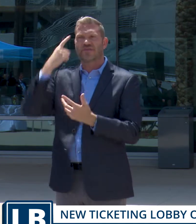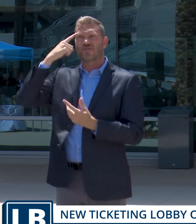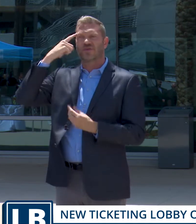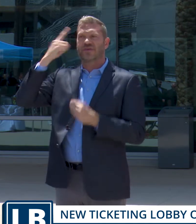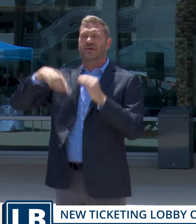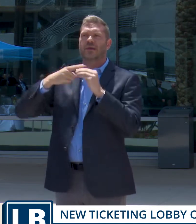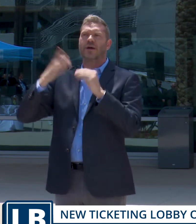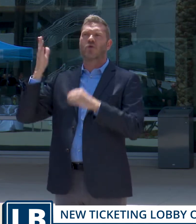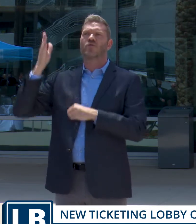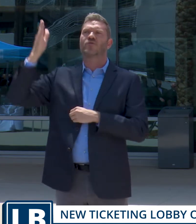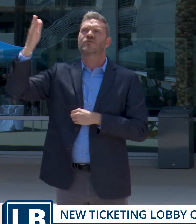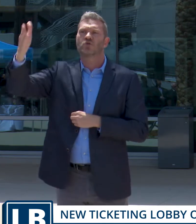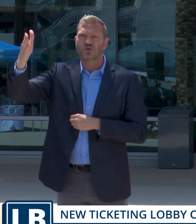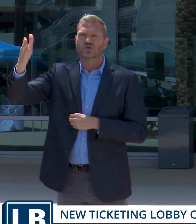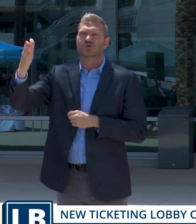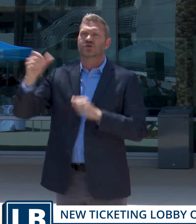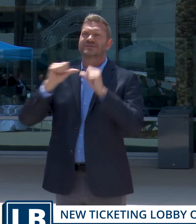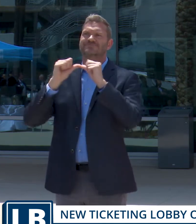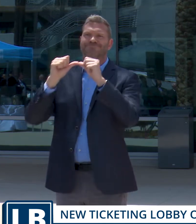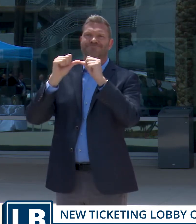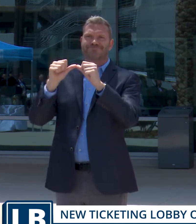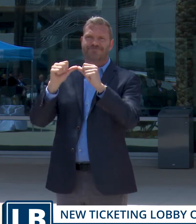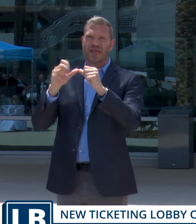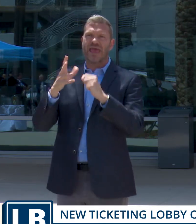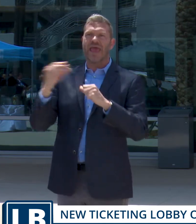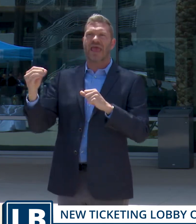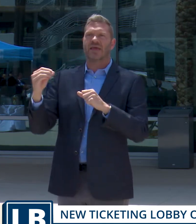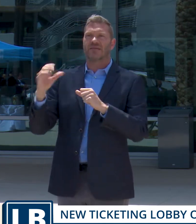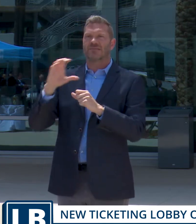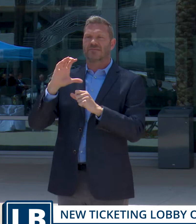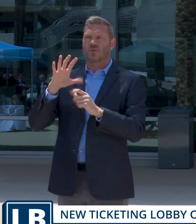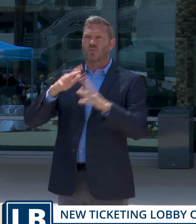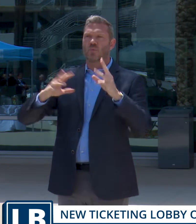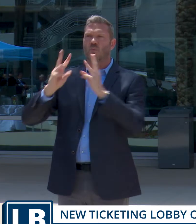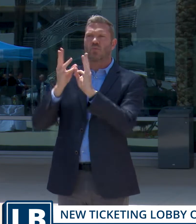climate change. Let's give them a big round of applause, and thank you to her leadership.